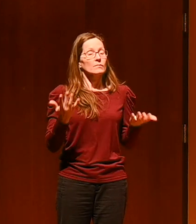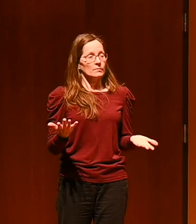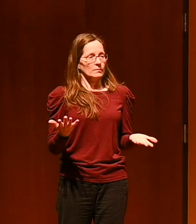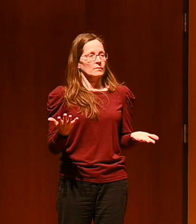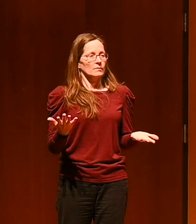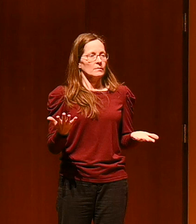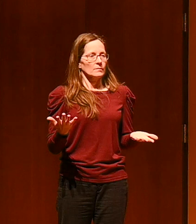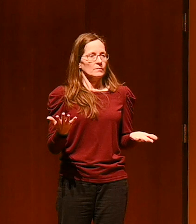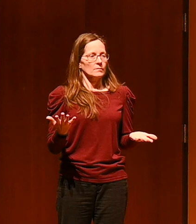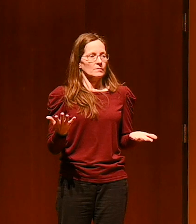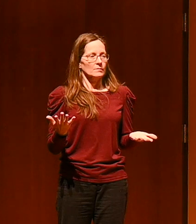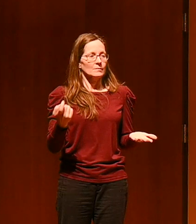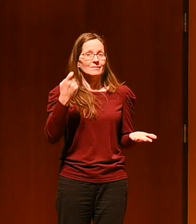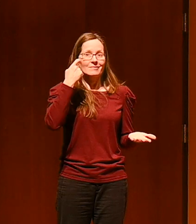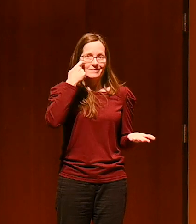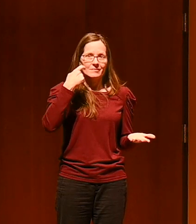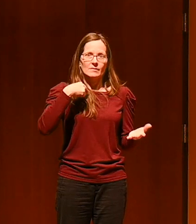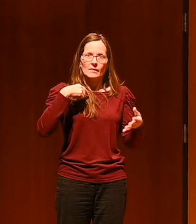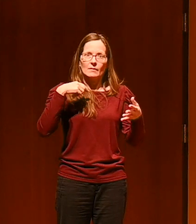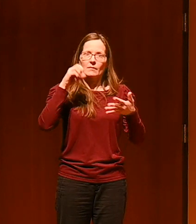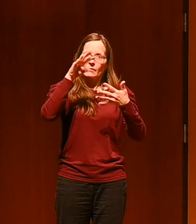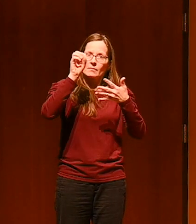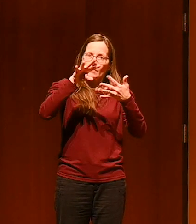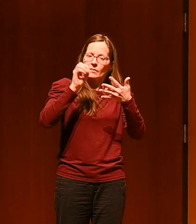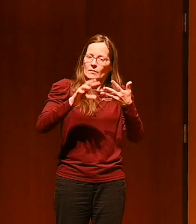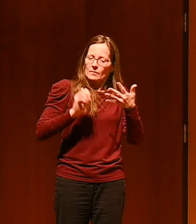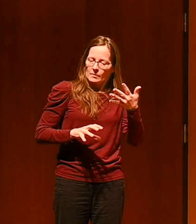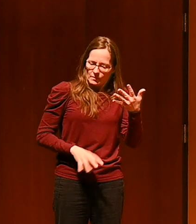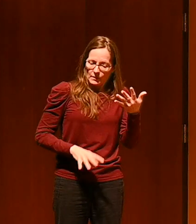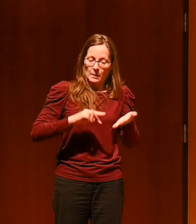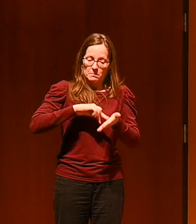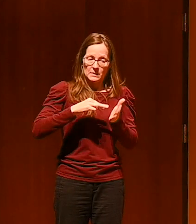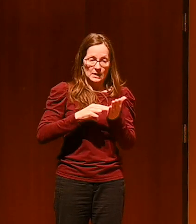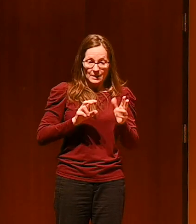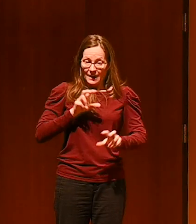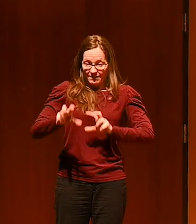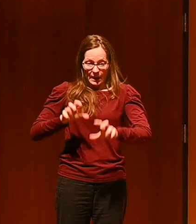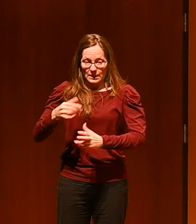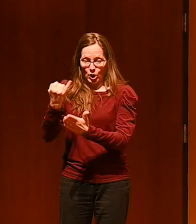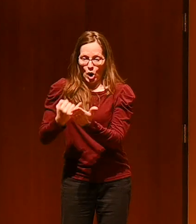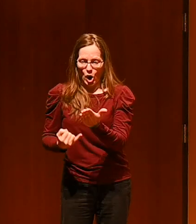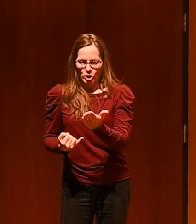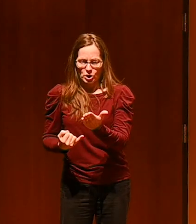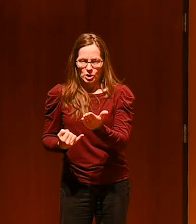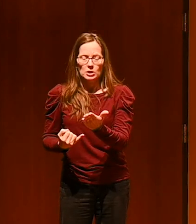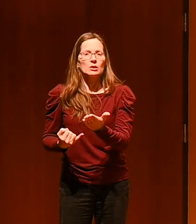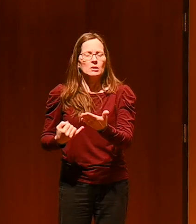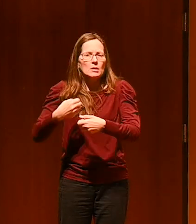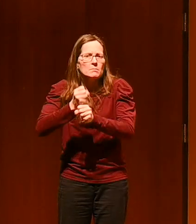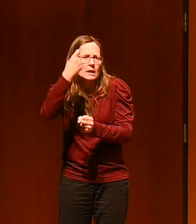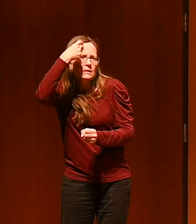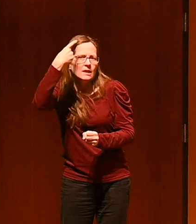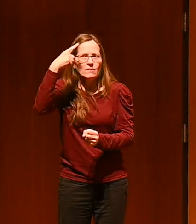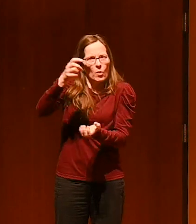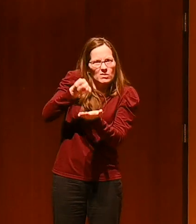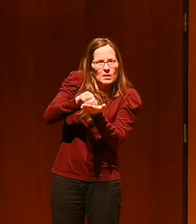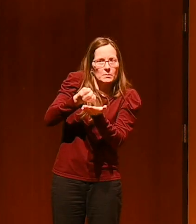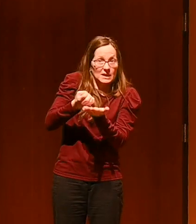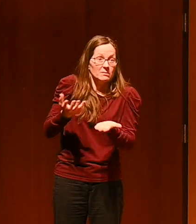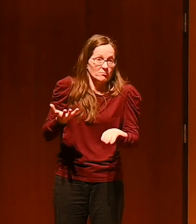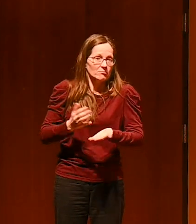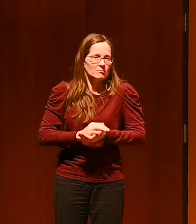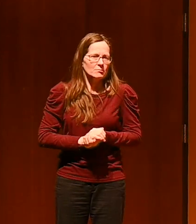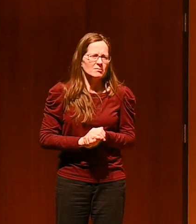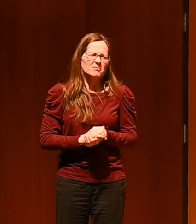All that to say that the investment in the arts makes economic sense, and we all know that. But I think everybody in this